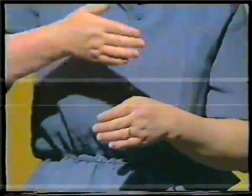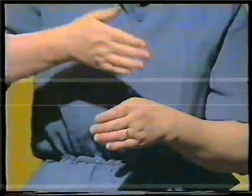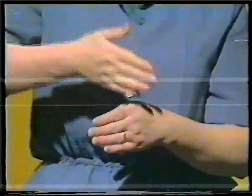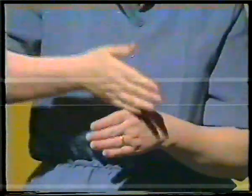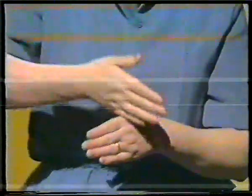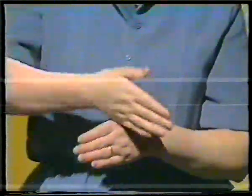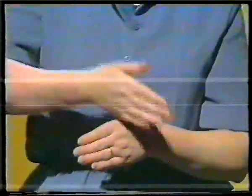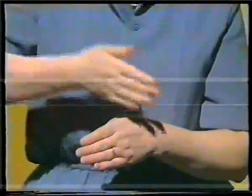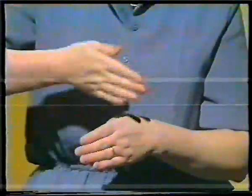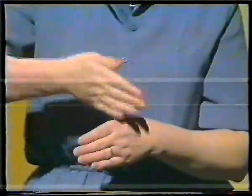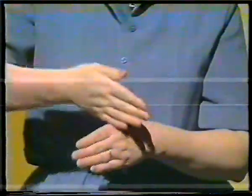Work.